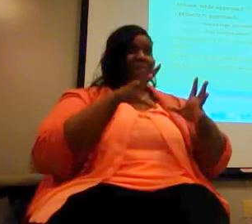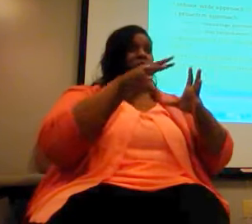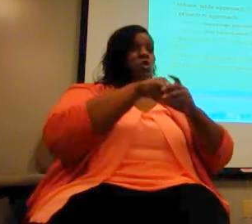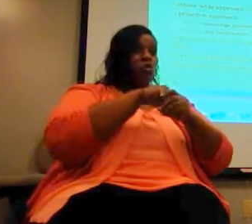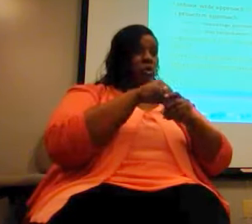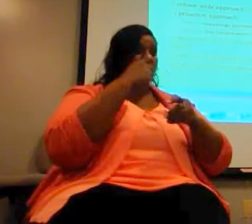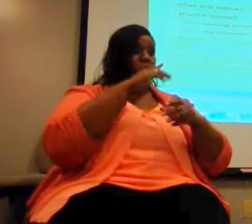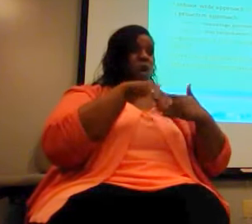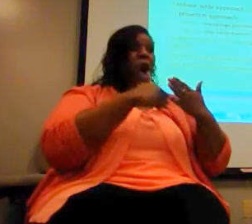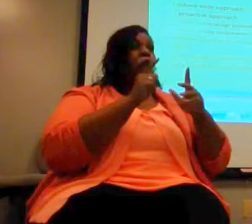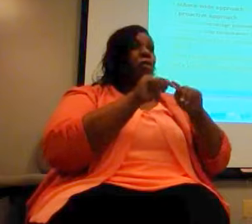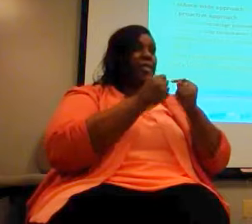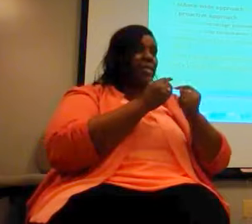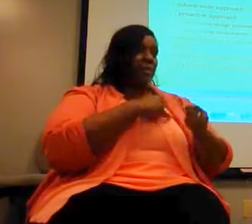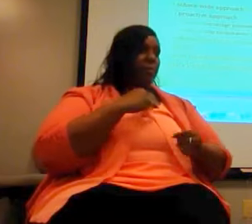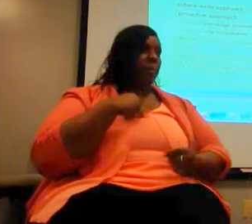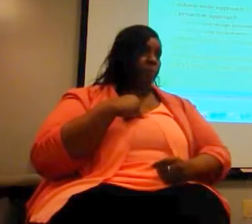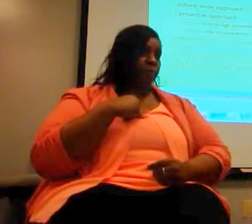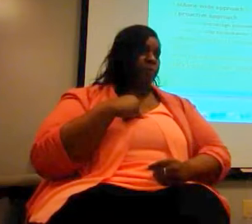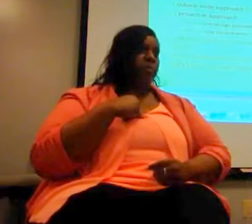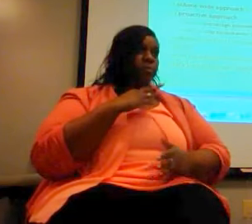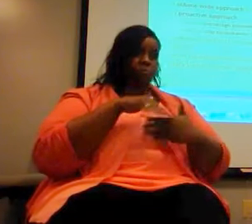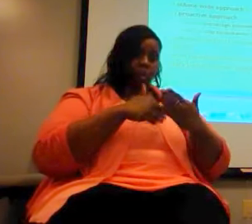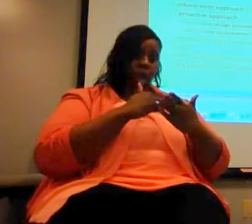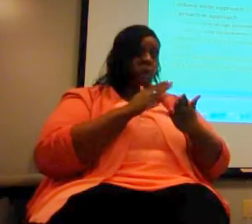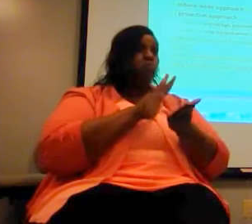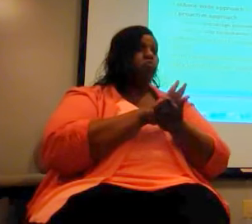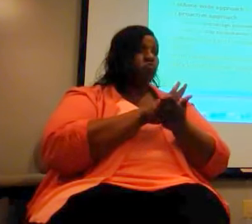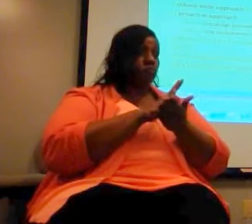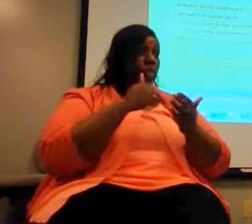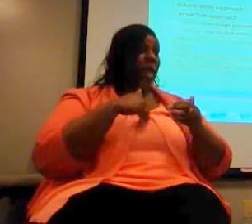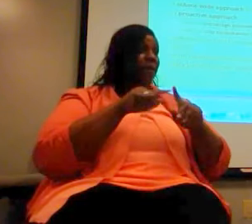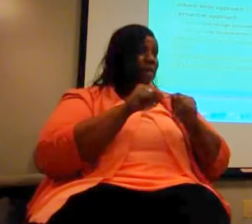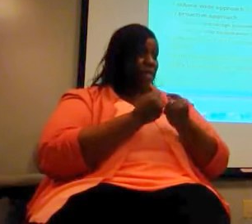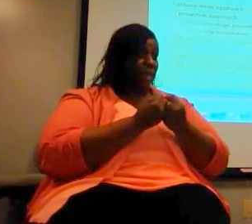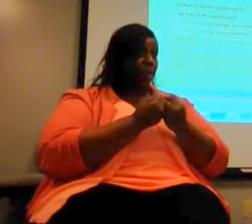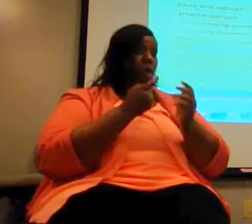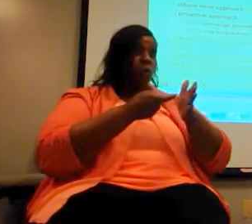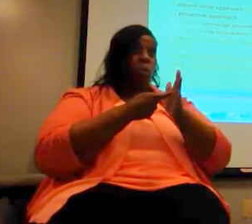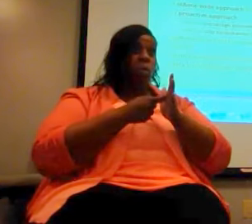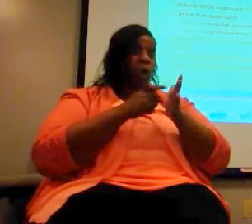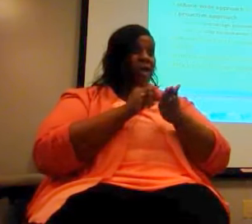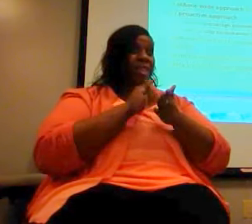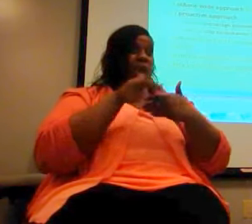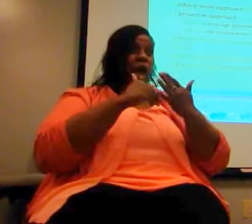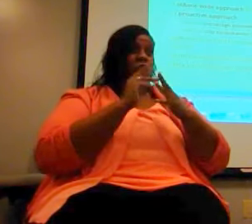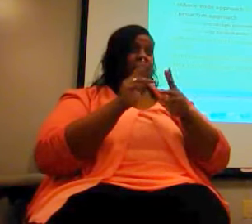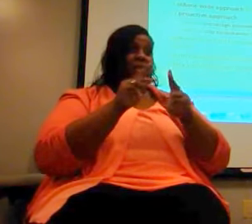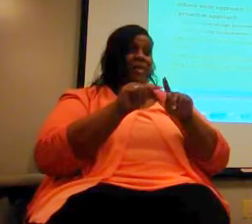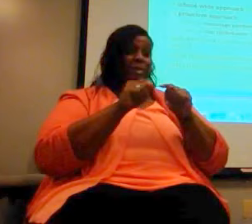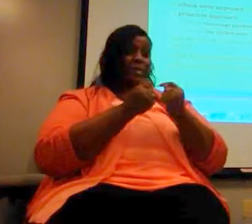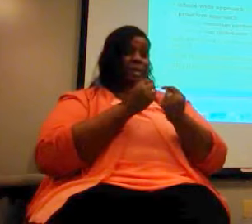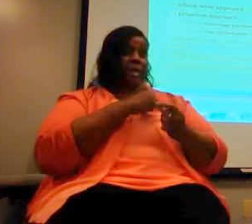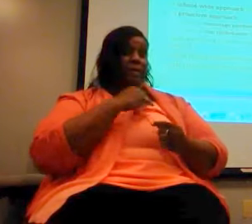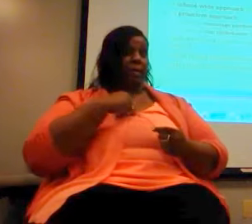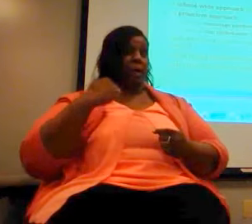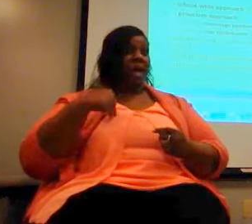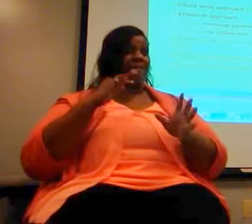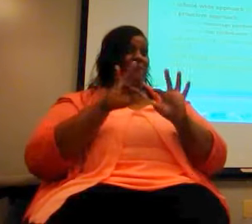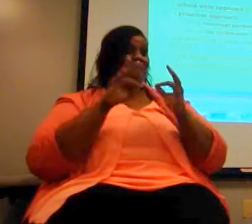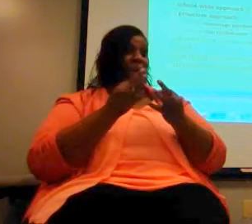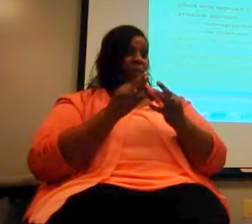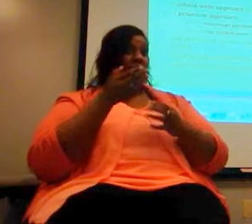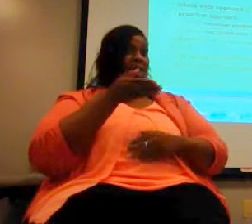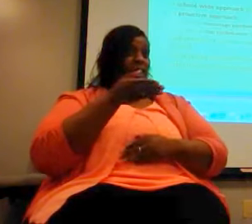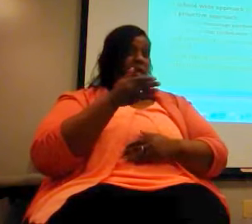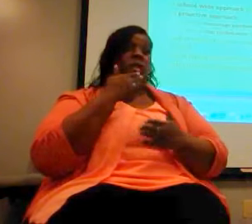inclusive of all team members. And each school has a team, and we require that each team has family representation, which